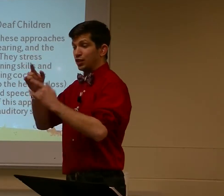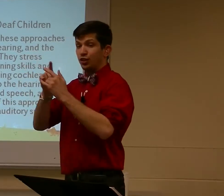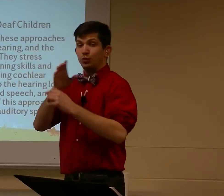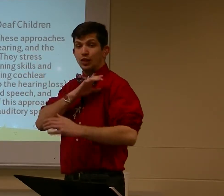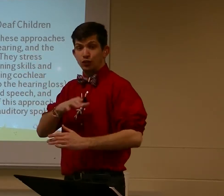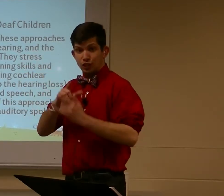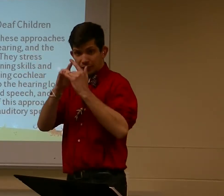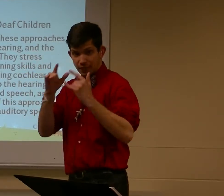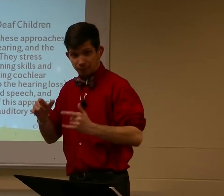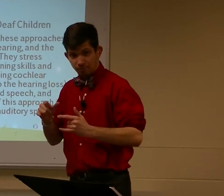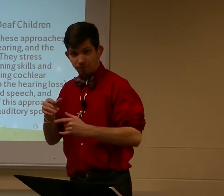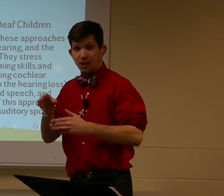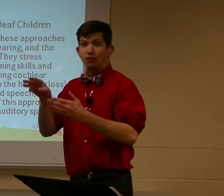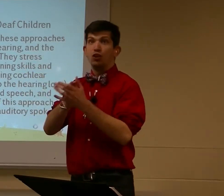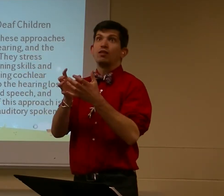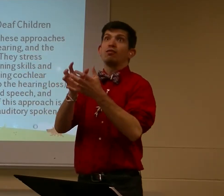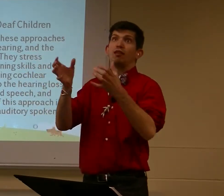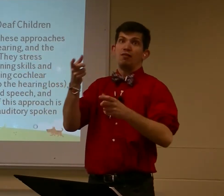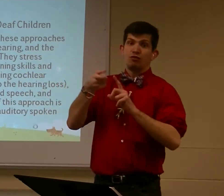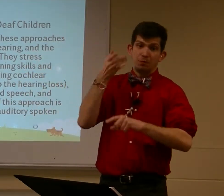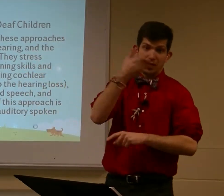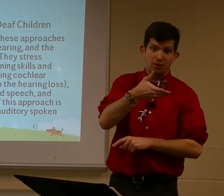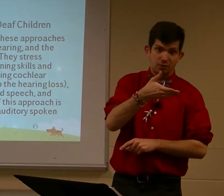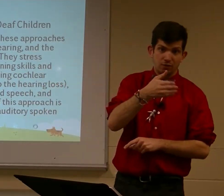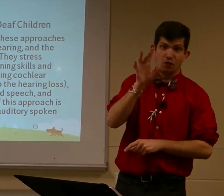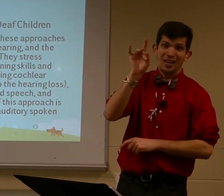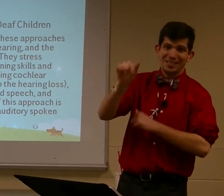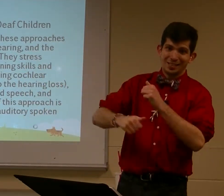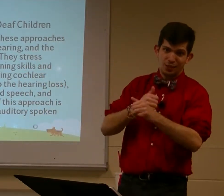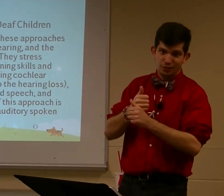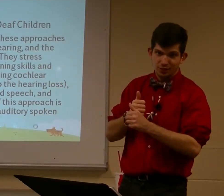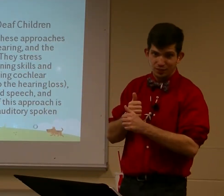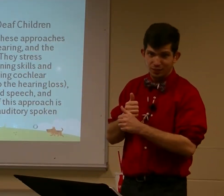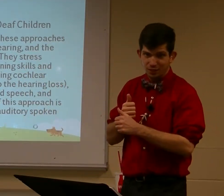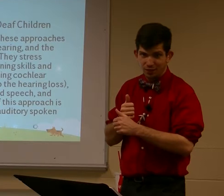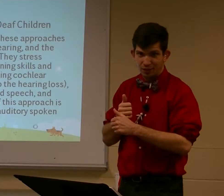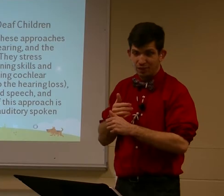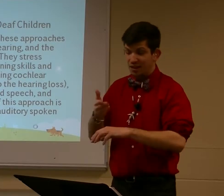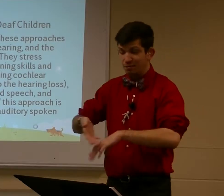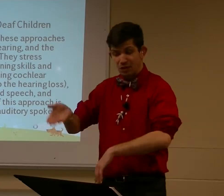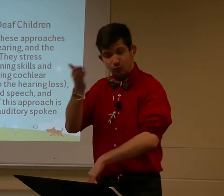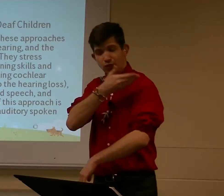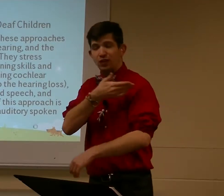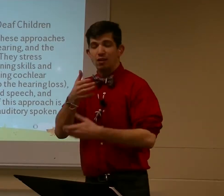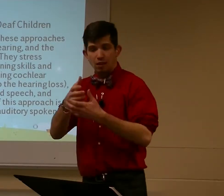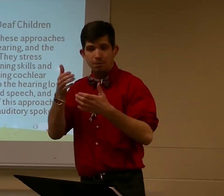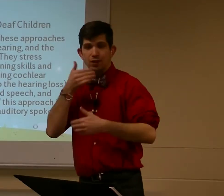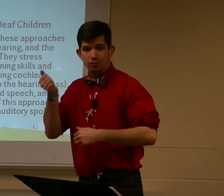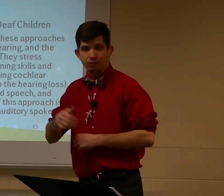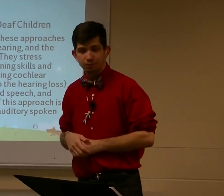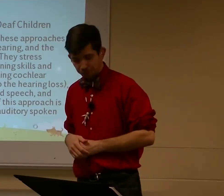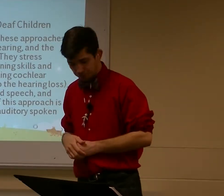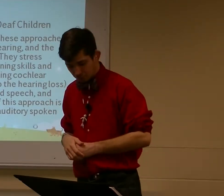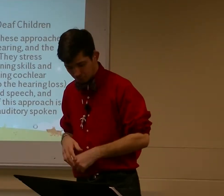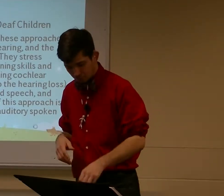to a Christian camp, and I've learned a lot from there for 18 years. And I've been improving a lot better.